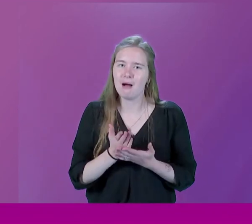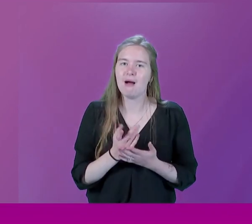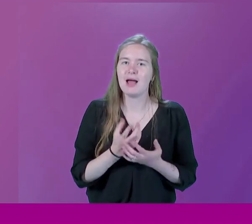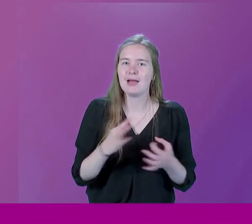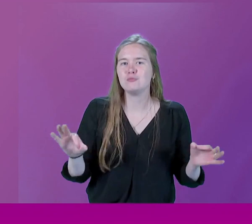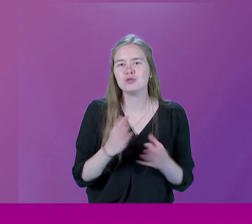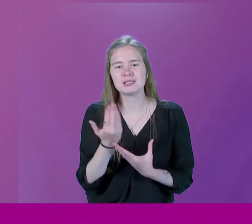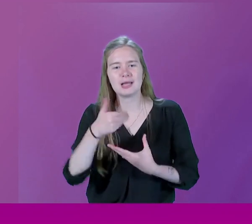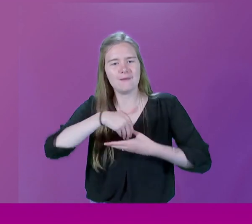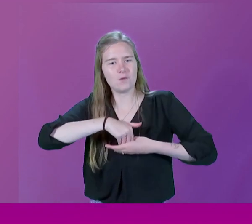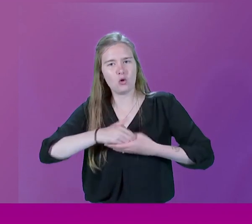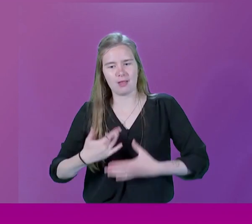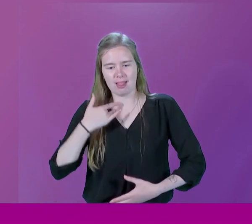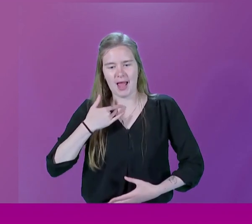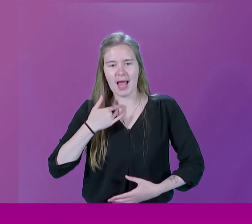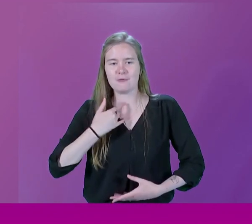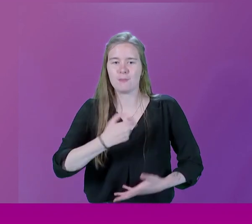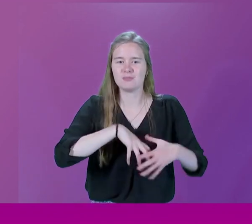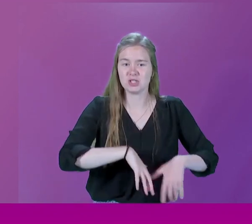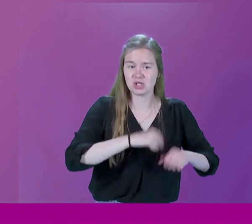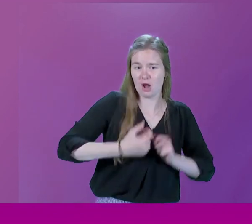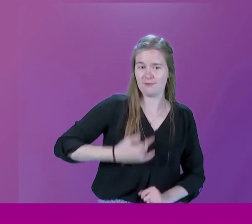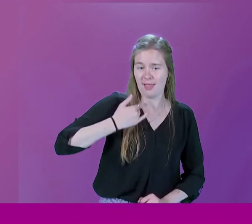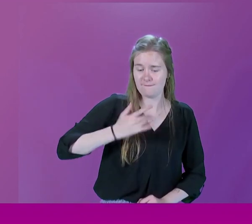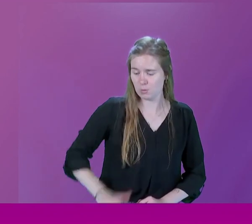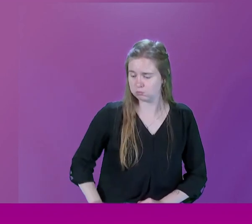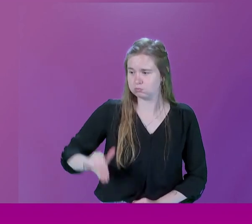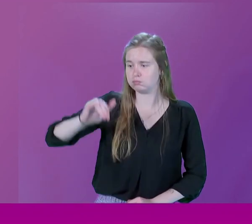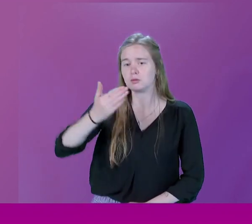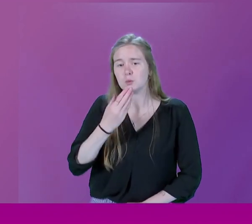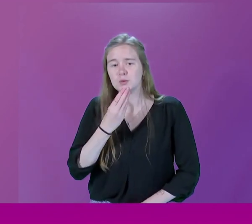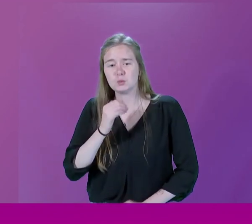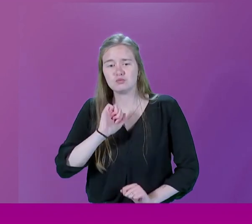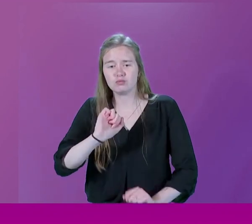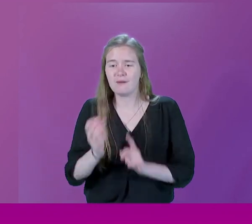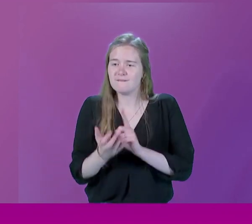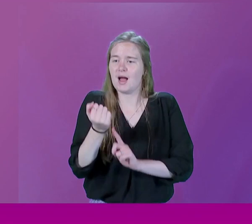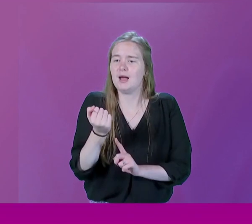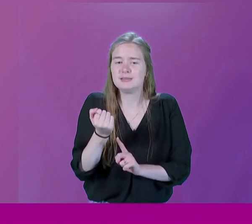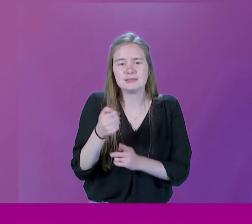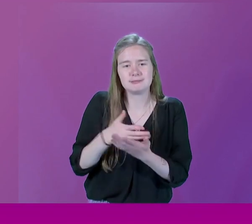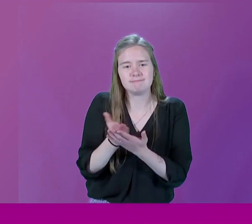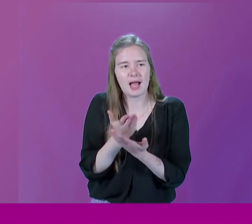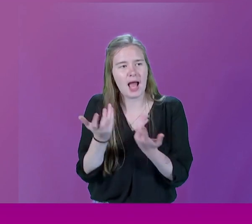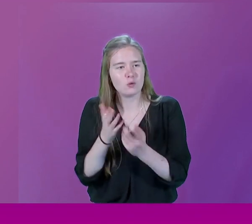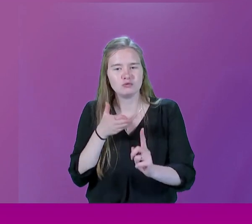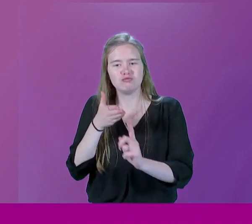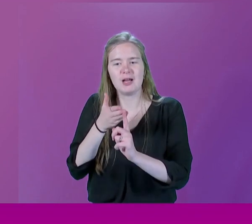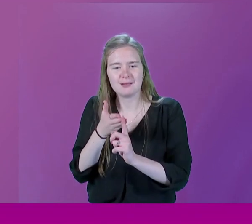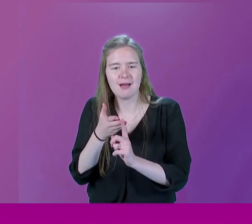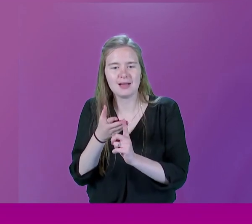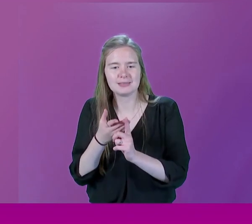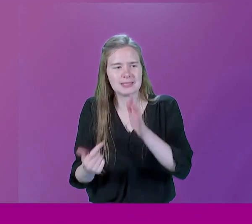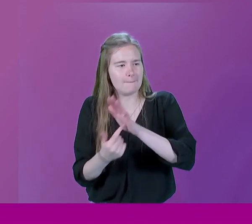music is part of our lives right from the beginning, and if we can just find this route where we really do recognize